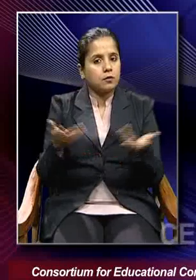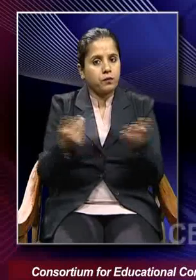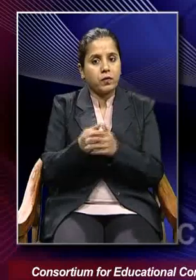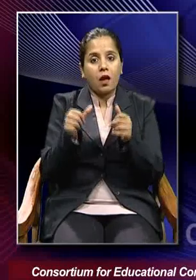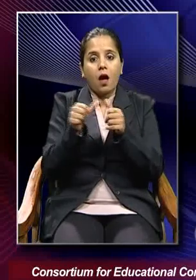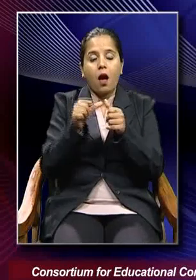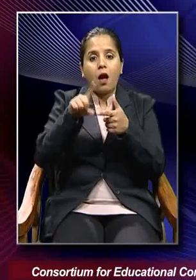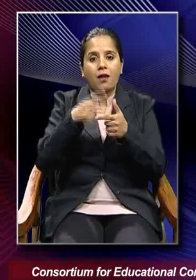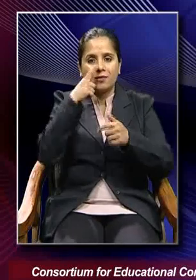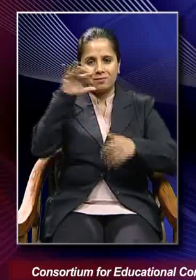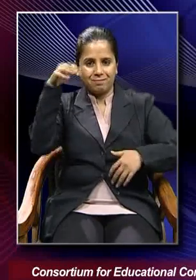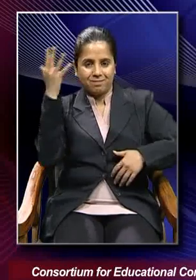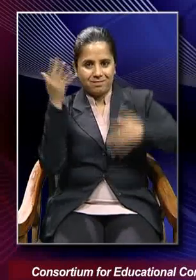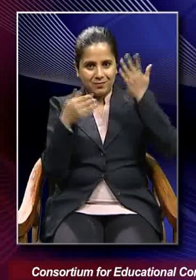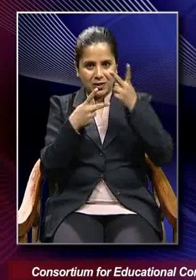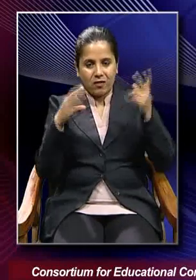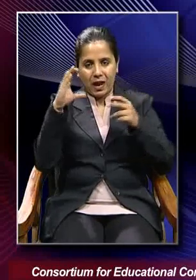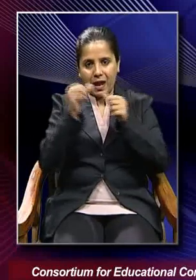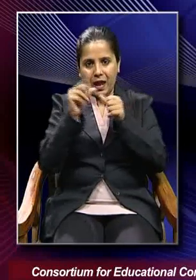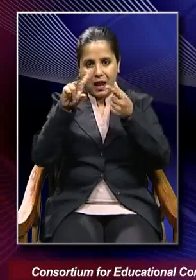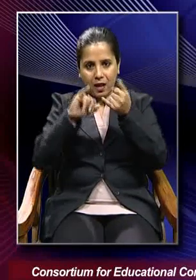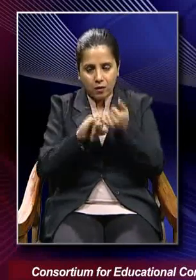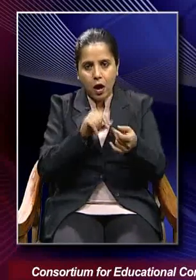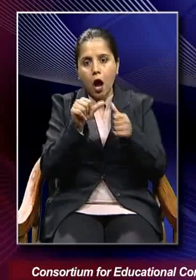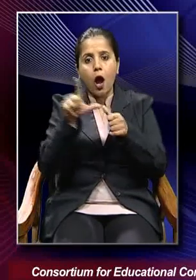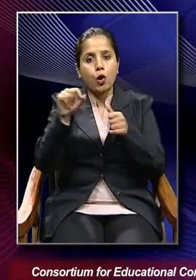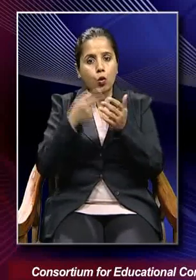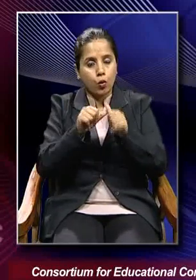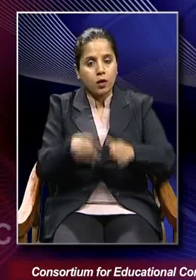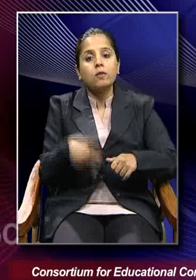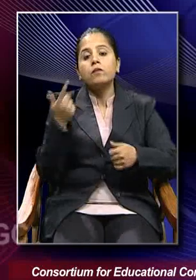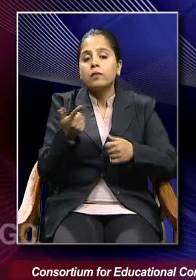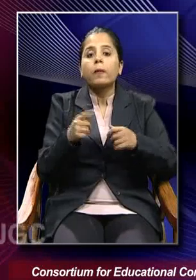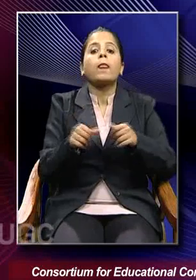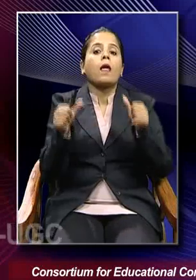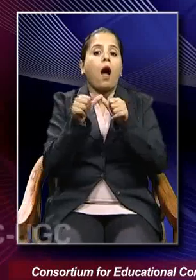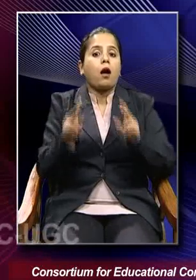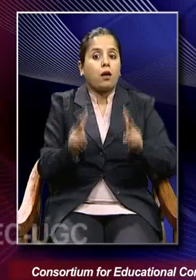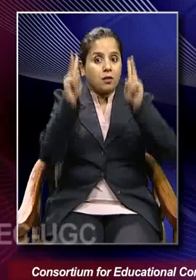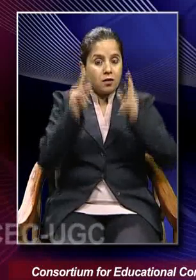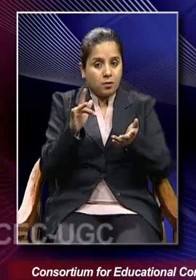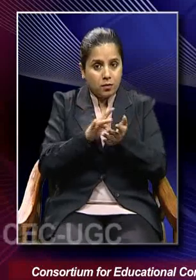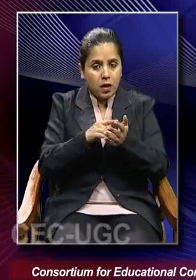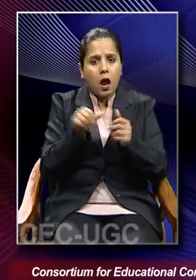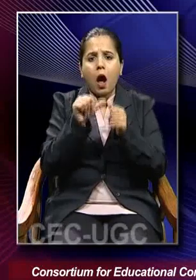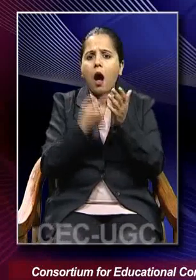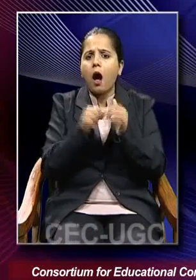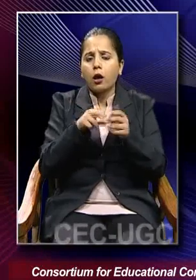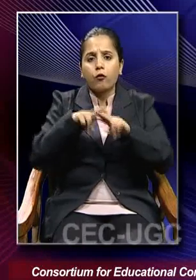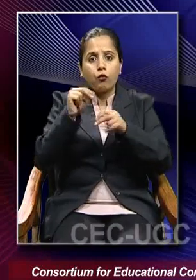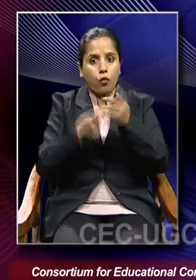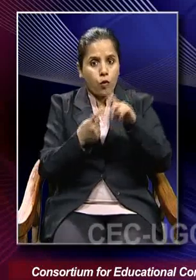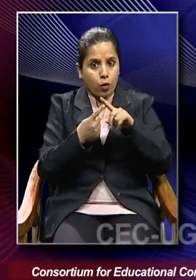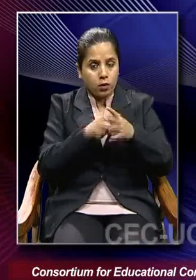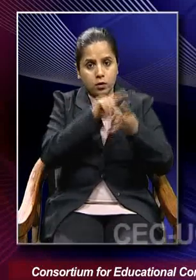Ajanta Caves, Ellora Caves, Taj Mahal, Agra Fort, Sun Temple